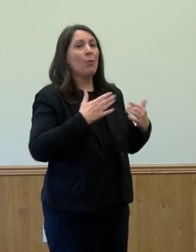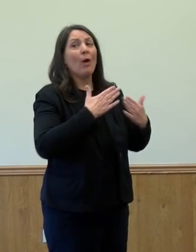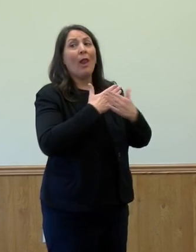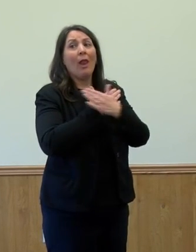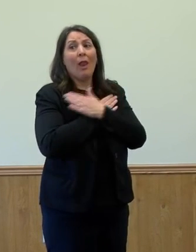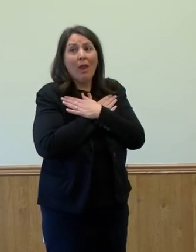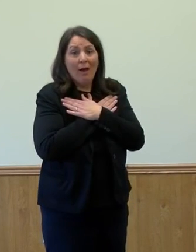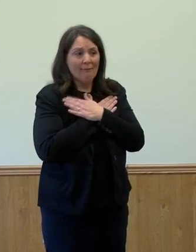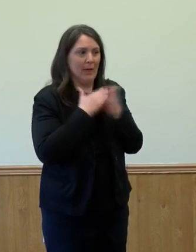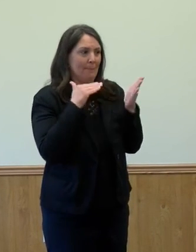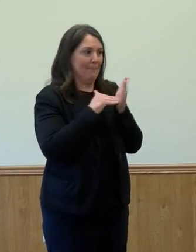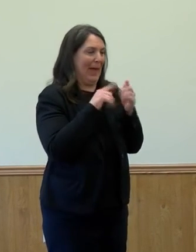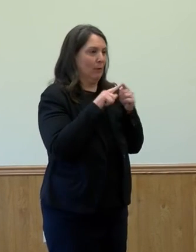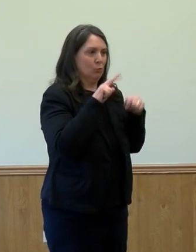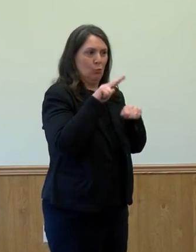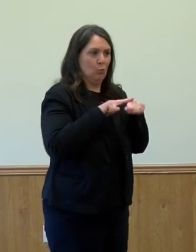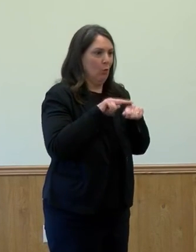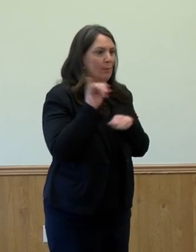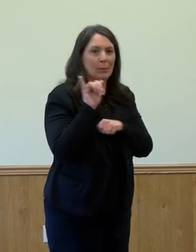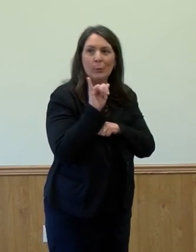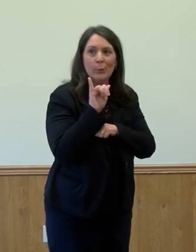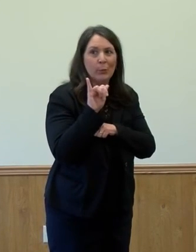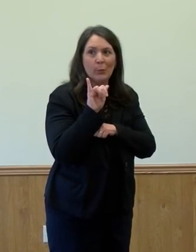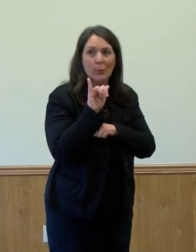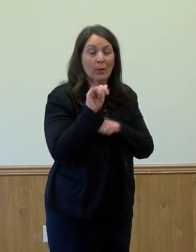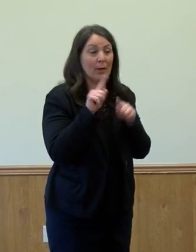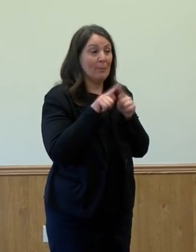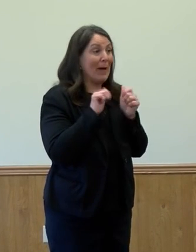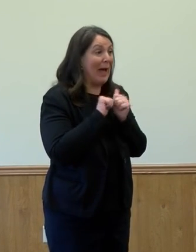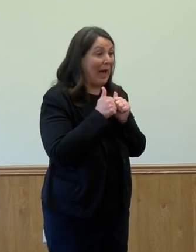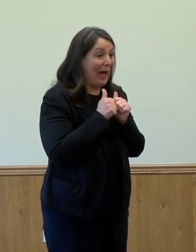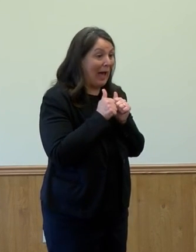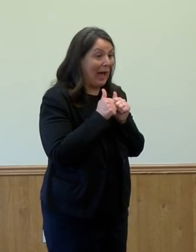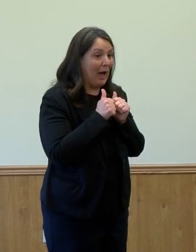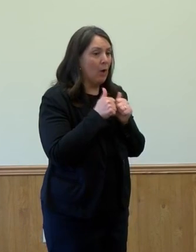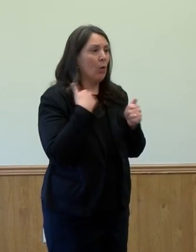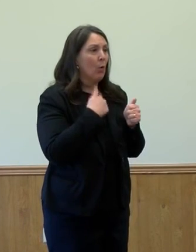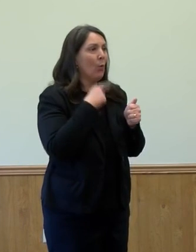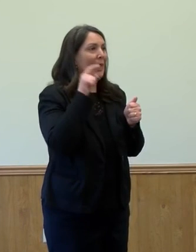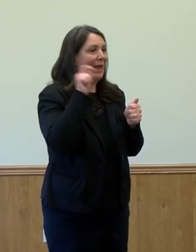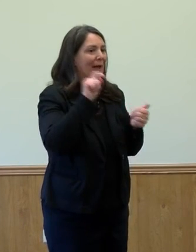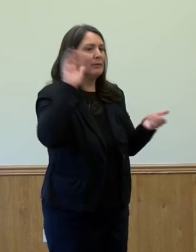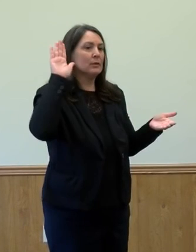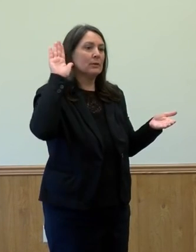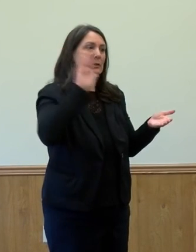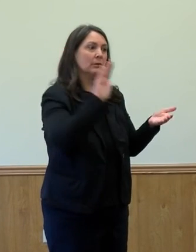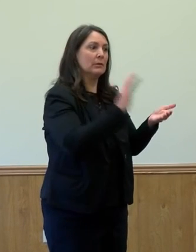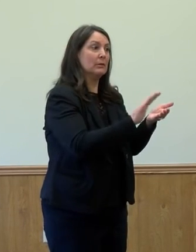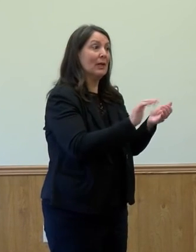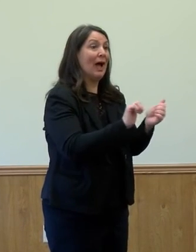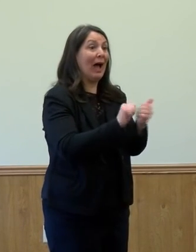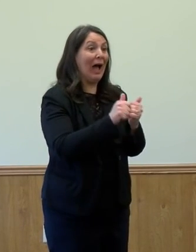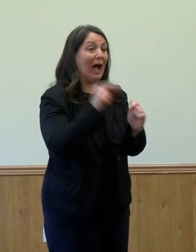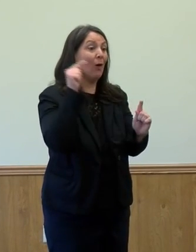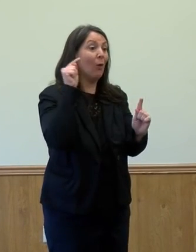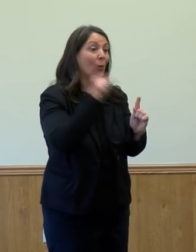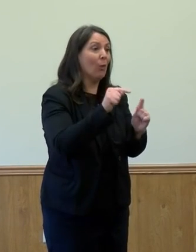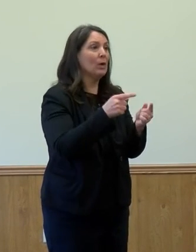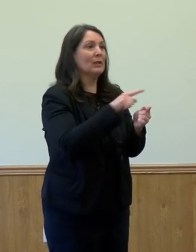to normalcy as soon as possible as well. But the way to do that is to decrease cases, and vaccinations are going to be the way we get